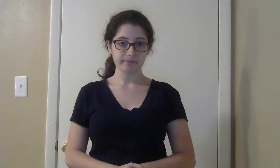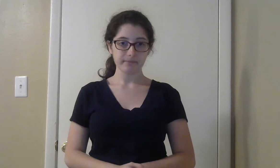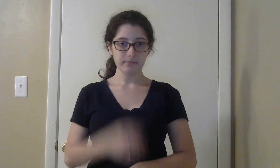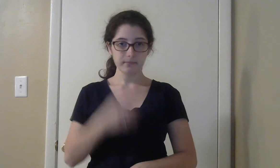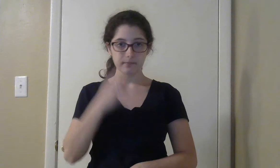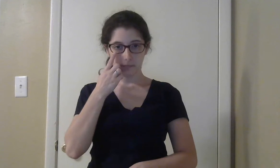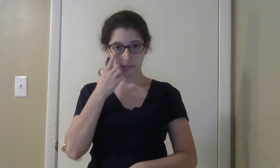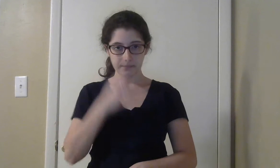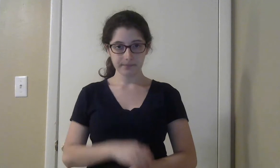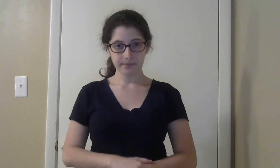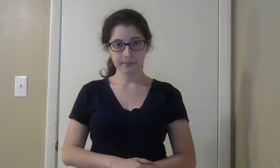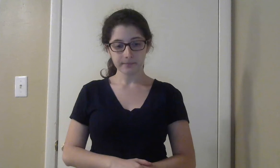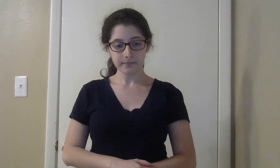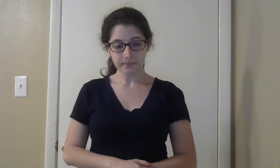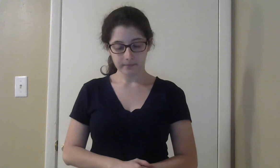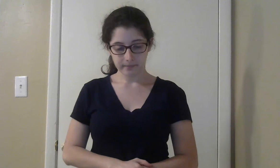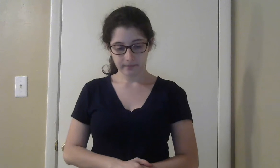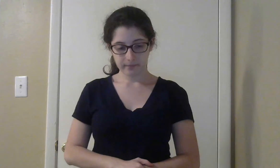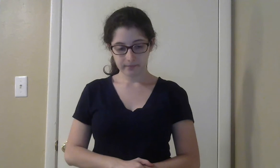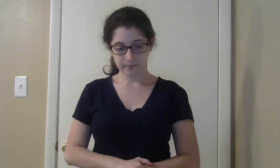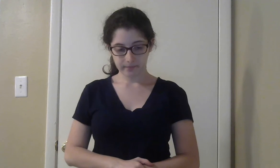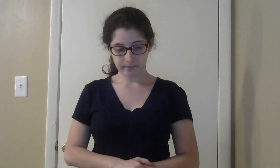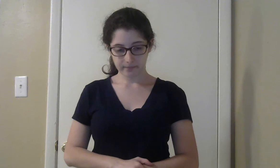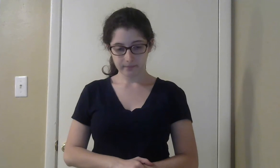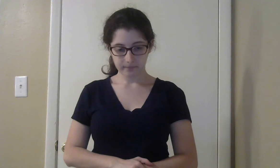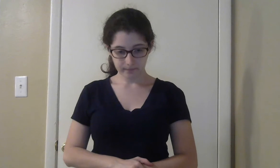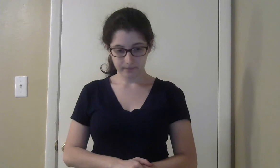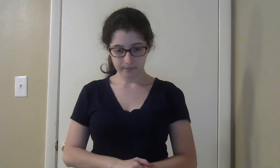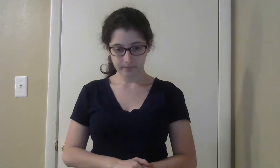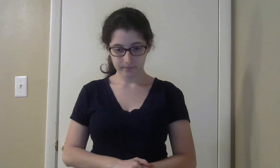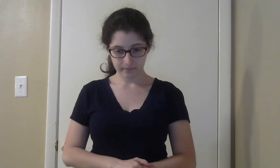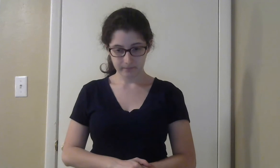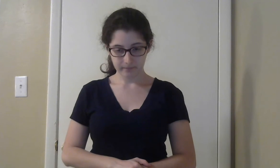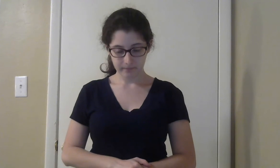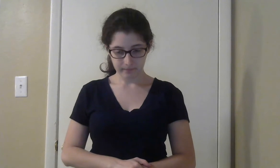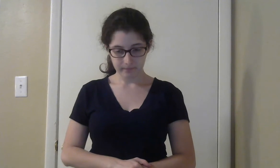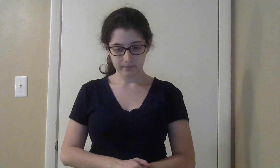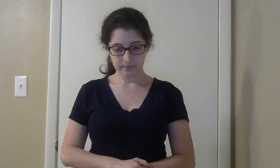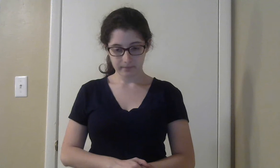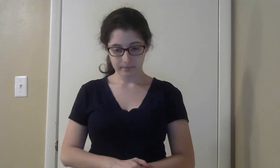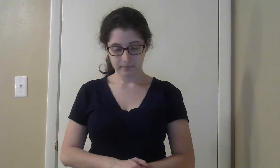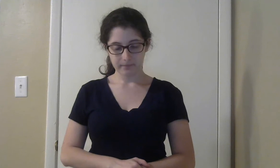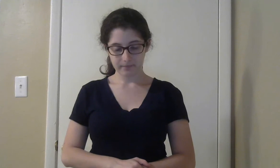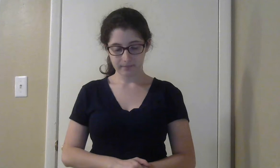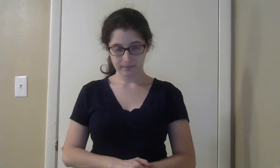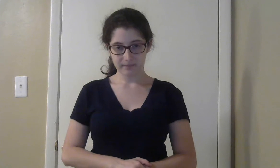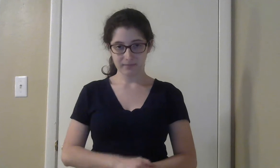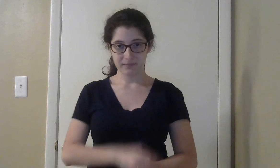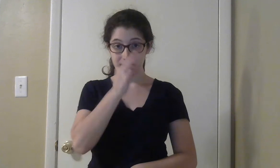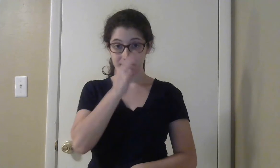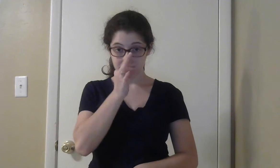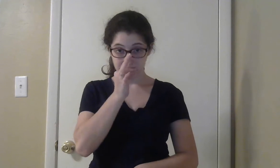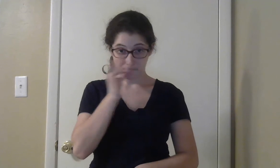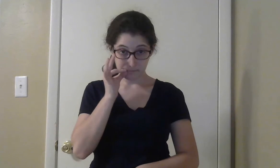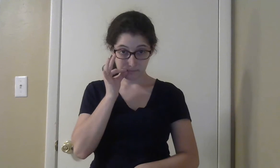fasting is the hungry Christian handmaid of faith. Fasting is not a replacement for